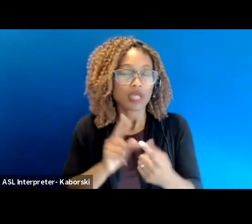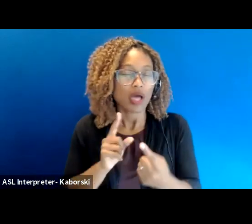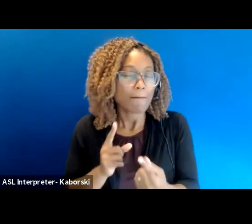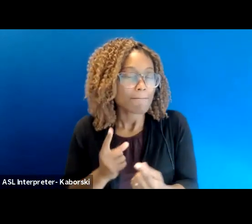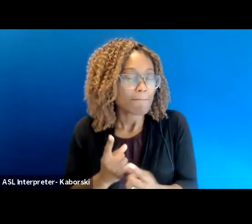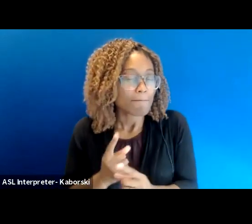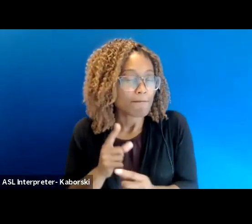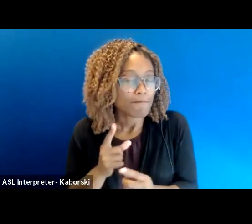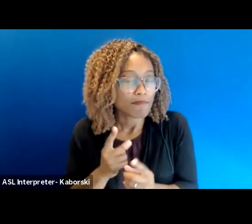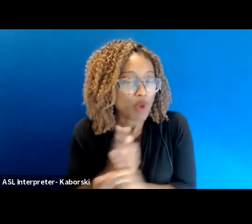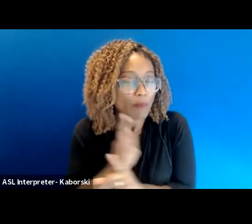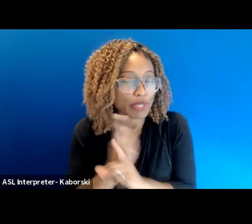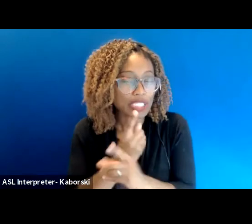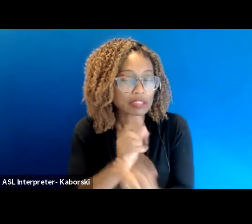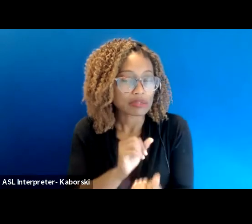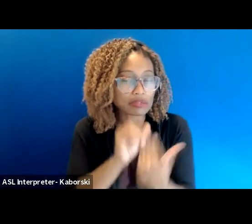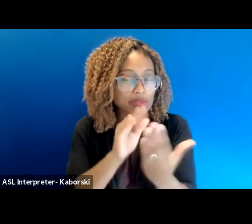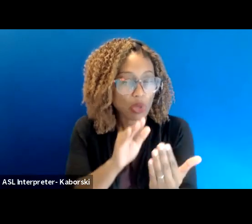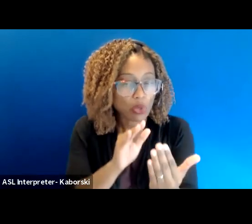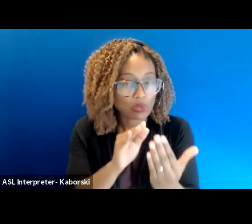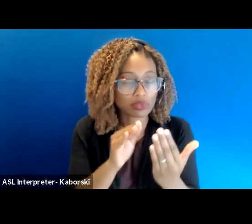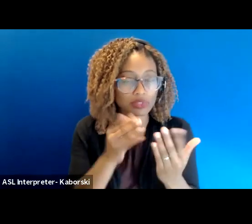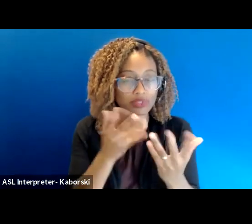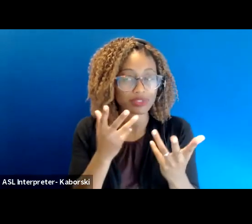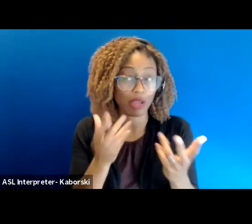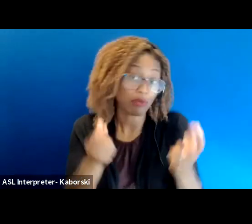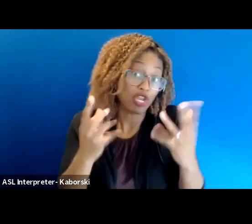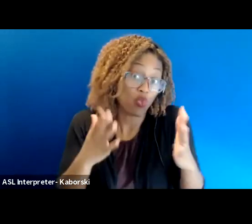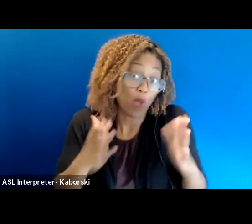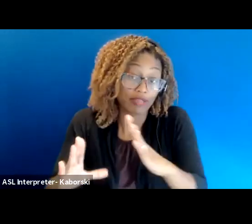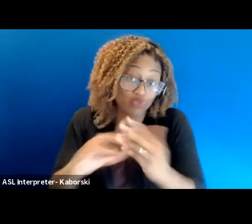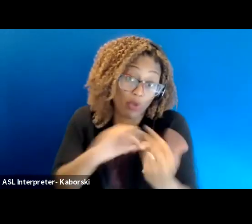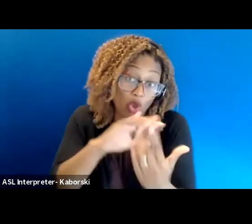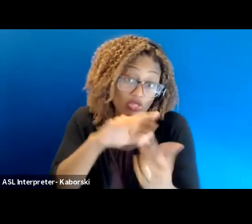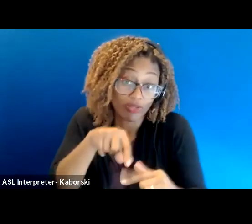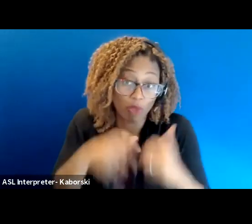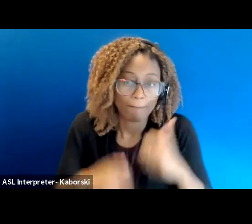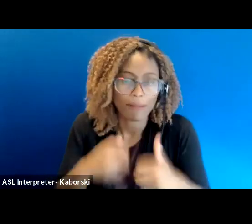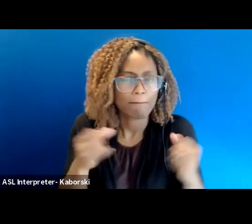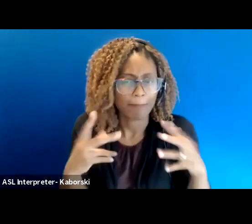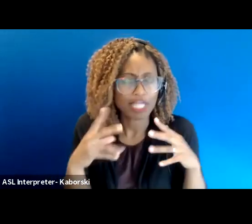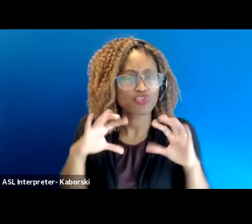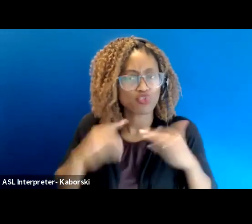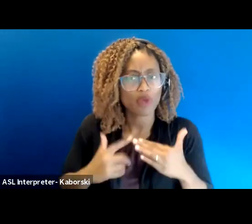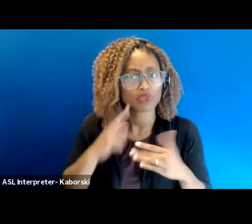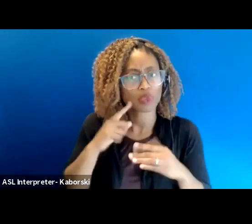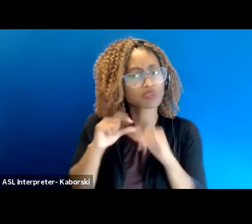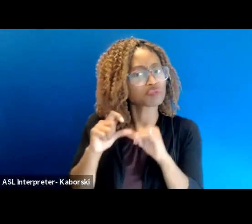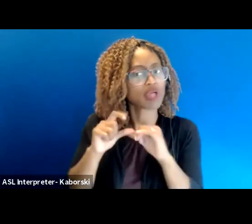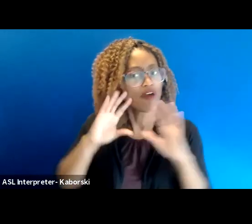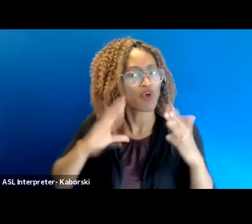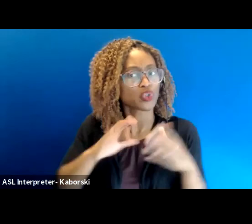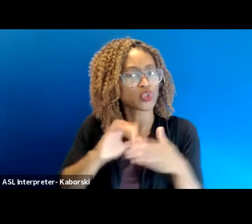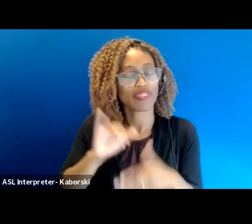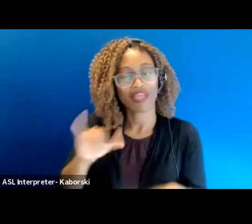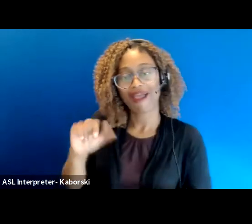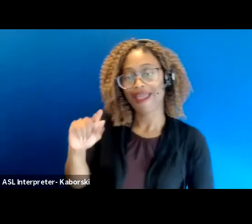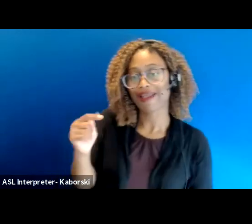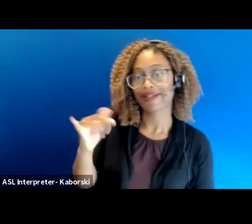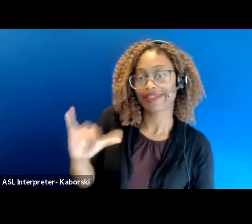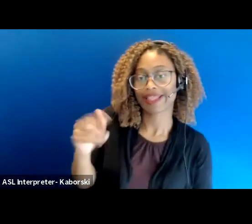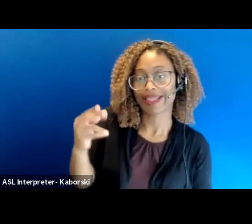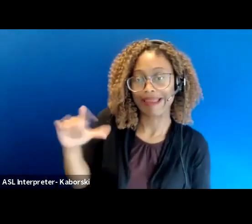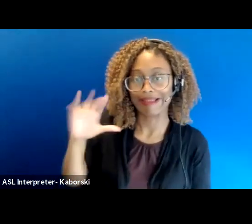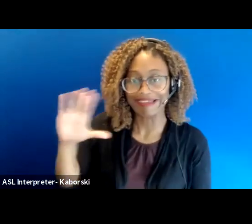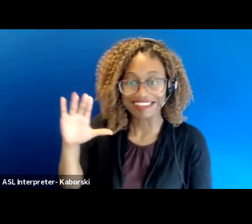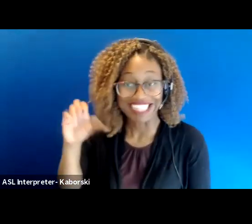of approach. Meanwhile, a group was consistently on the case of Anthony Hill and